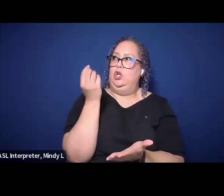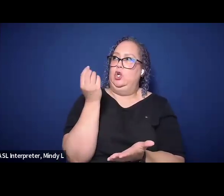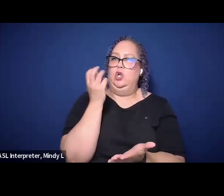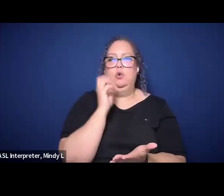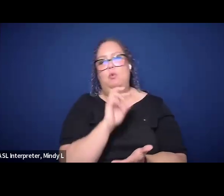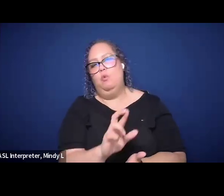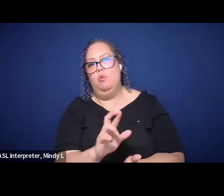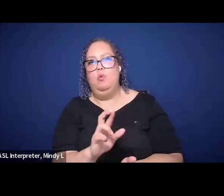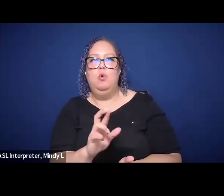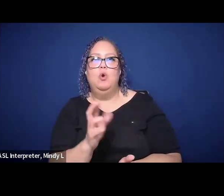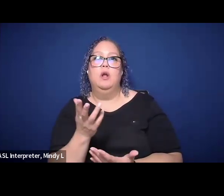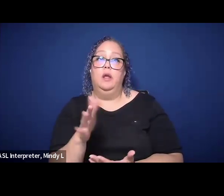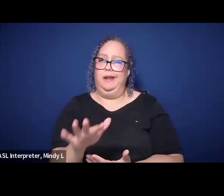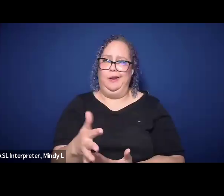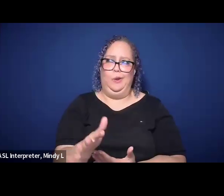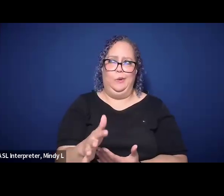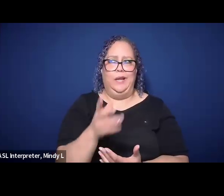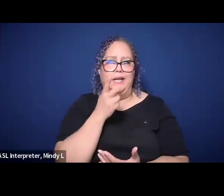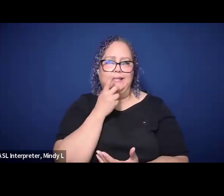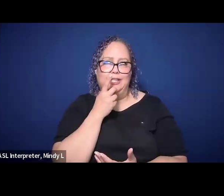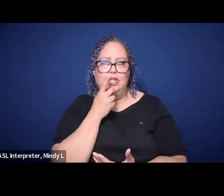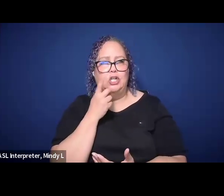Or an okay dinner out in today's market,